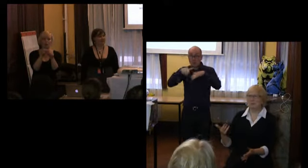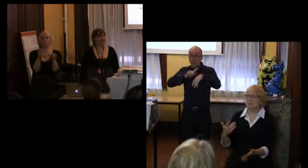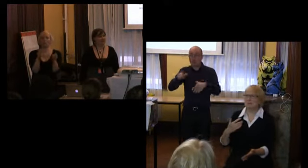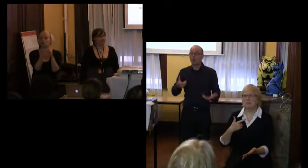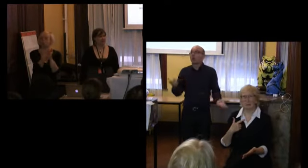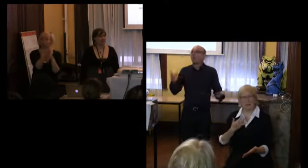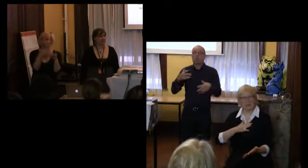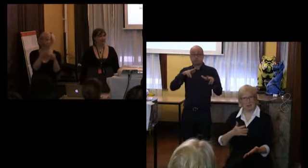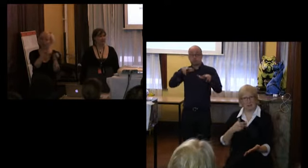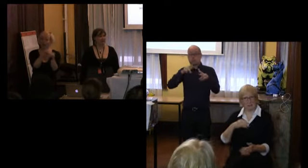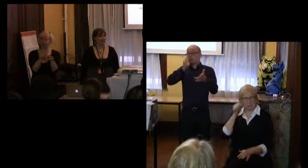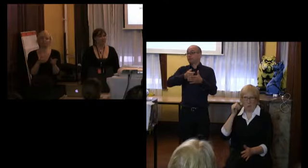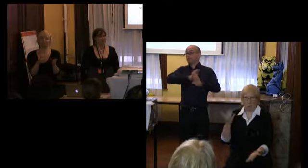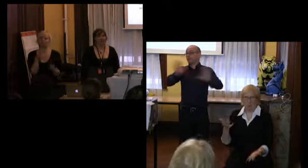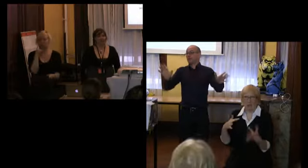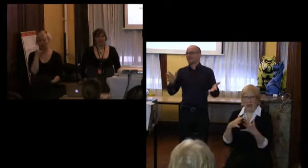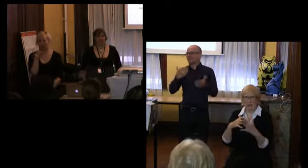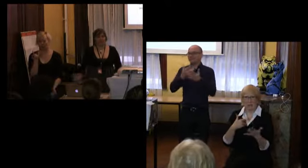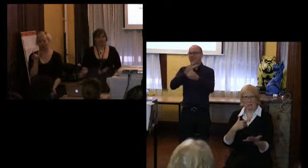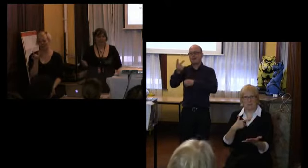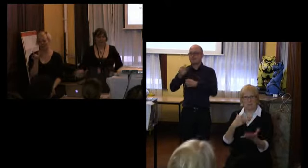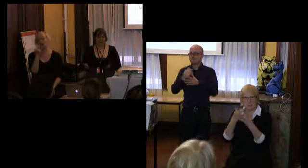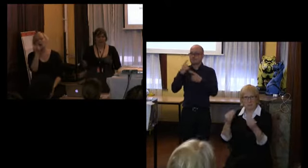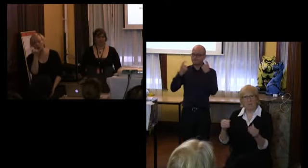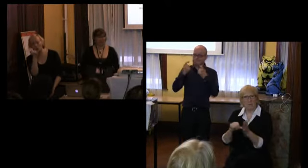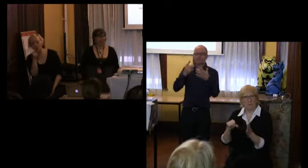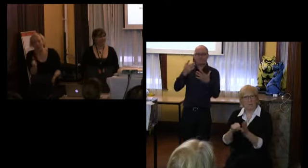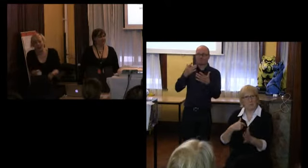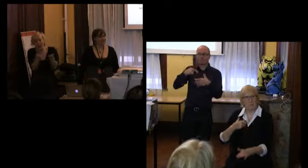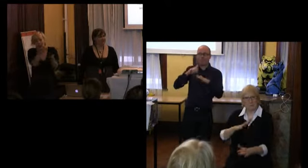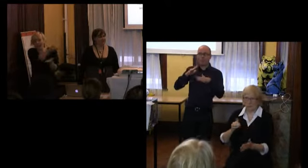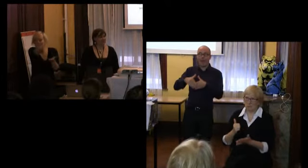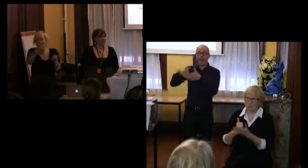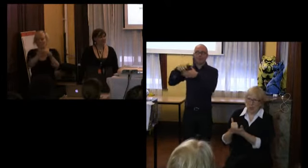be a shame. So we're kind of trying to help them